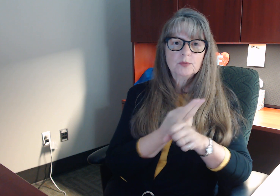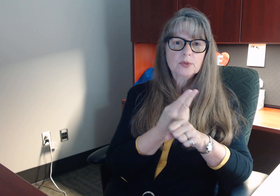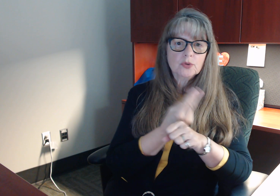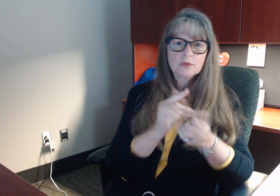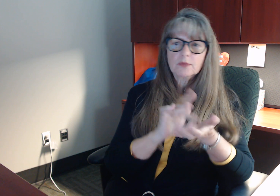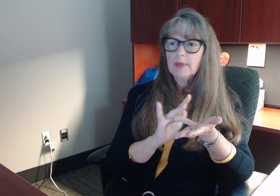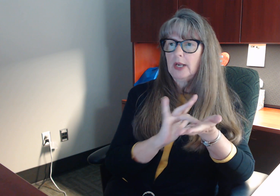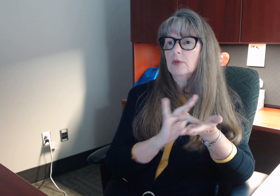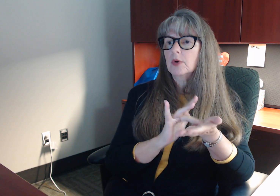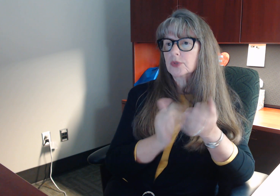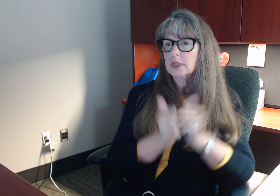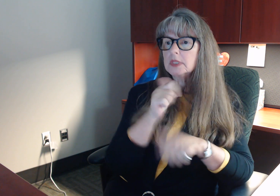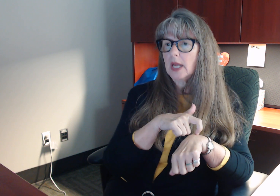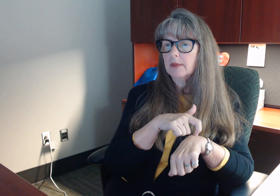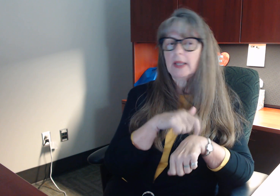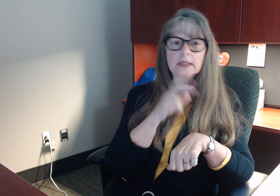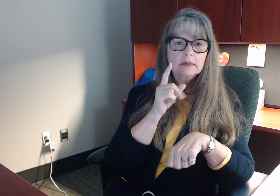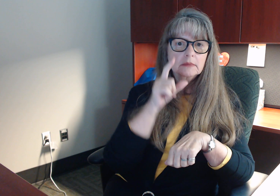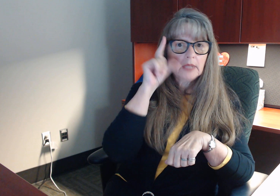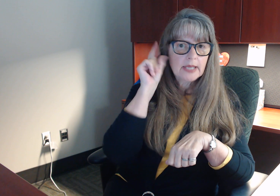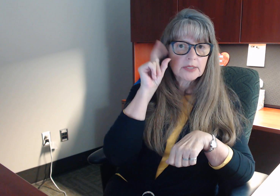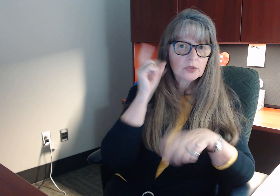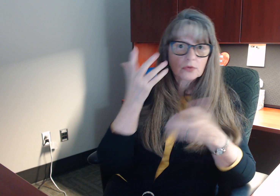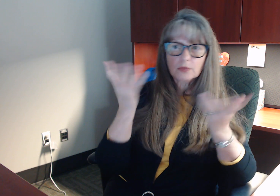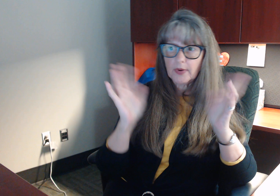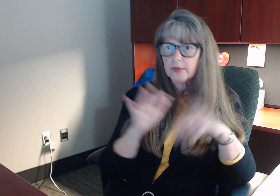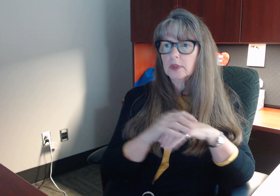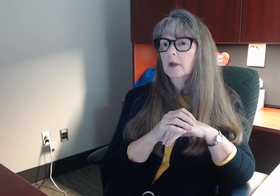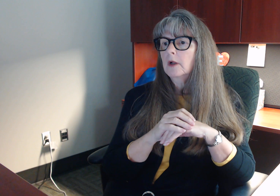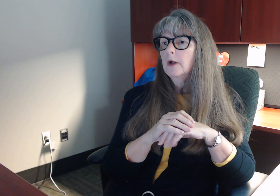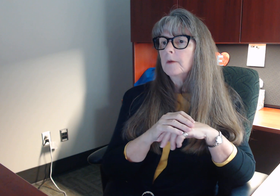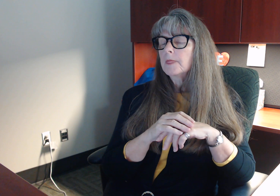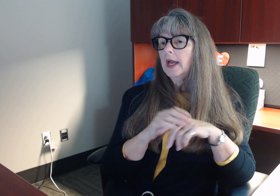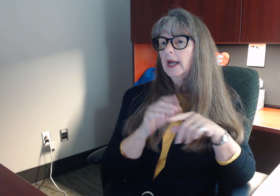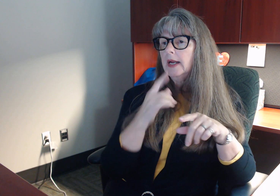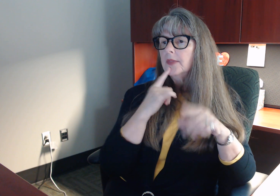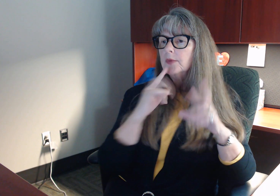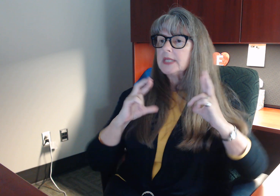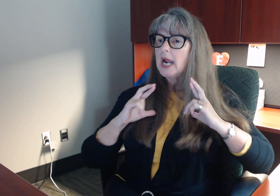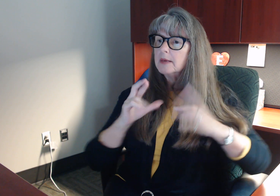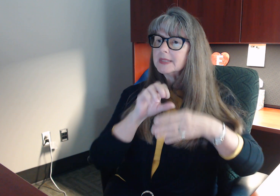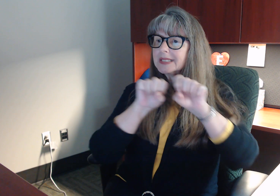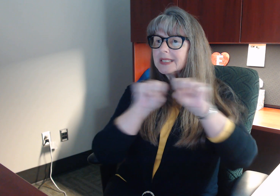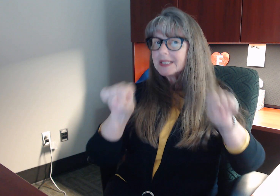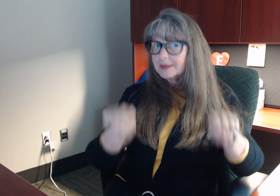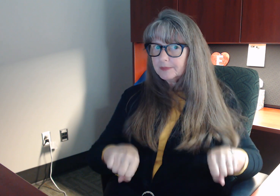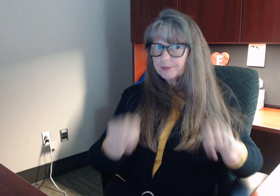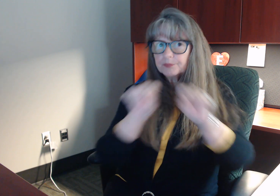used for medical most of the time, like glasses or whatever. The retirement system,